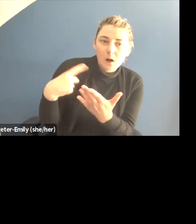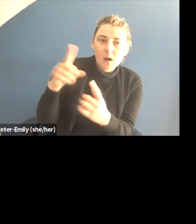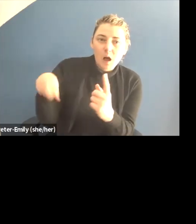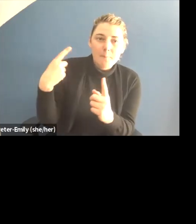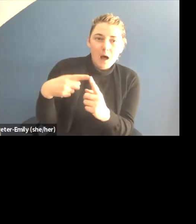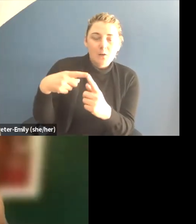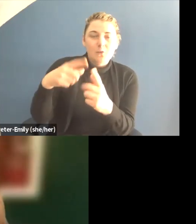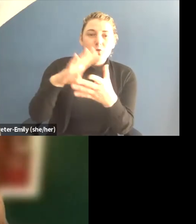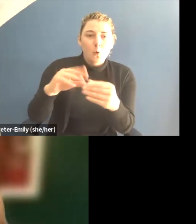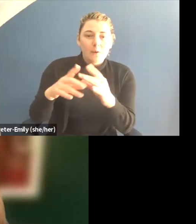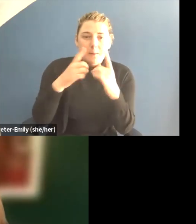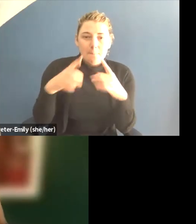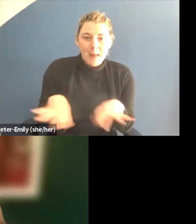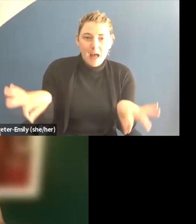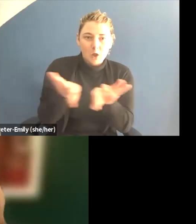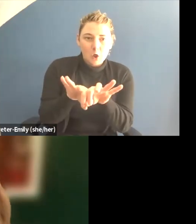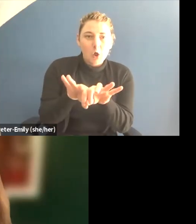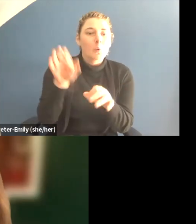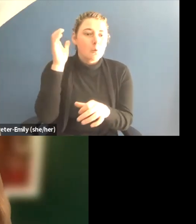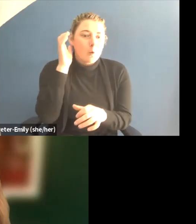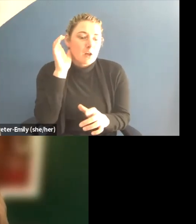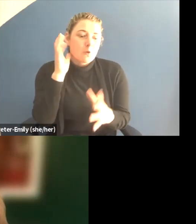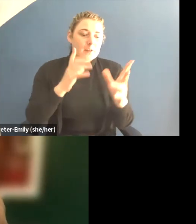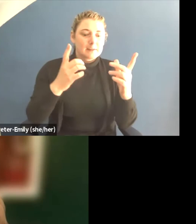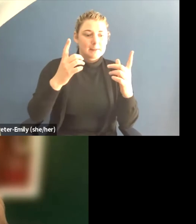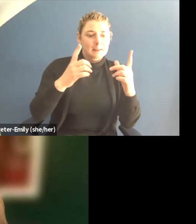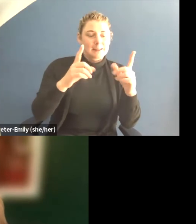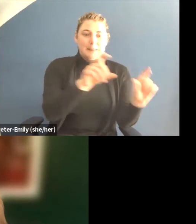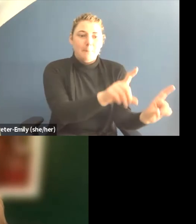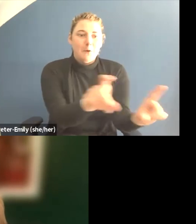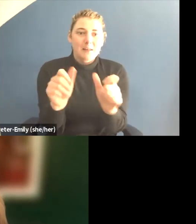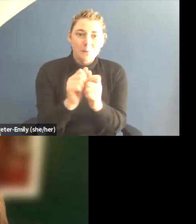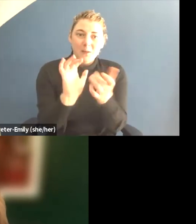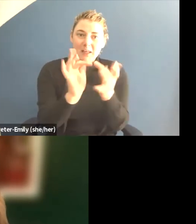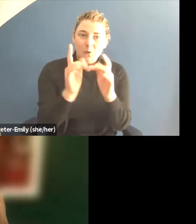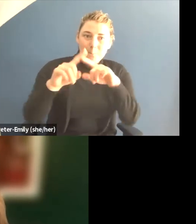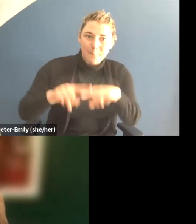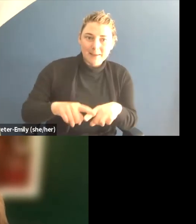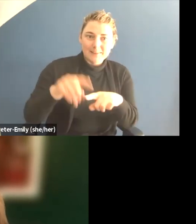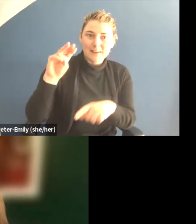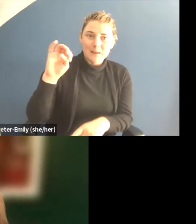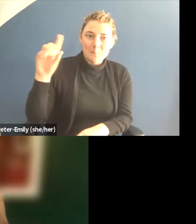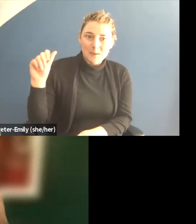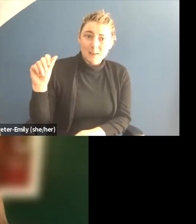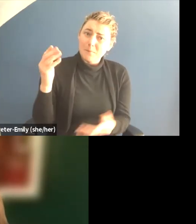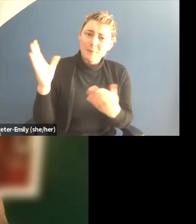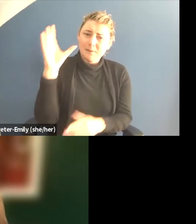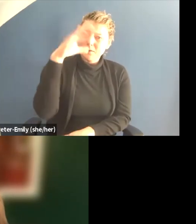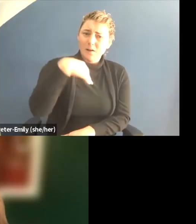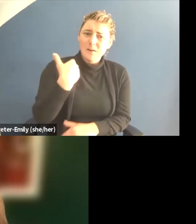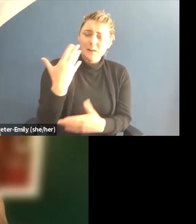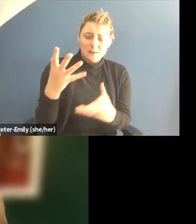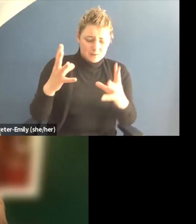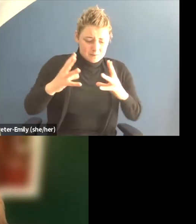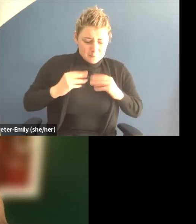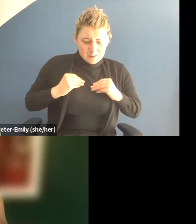radio stations were experimenting with internet-based media, it may have seemed unusual for a station to take on producing content